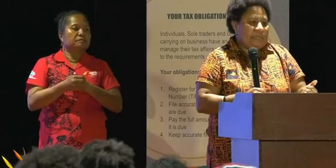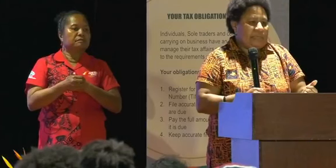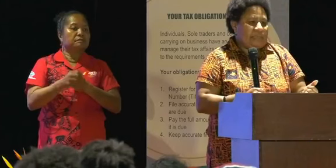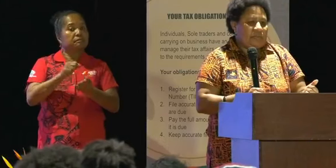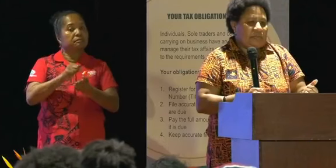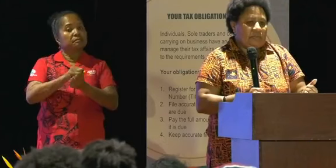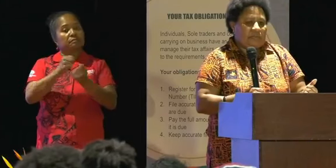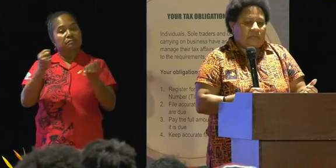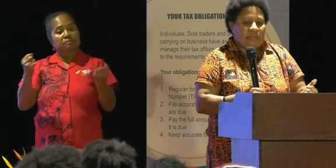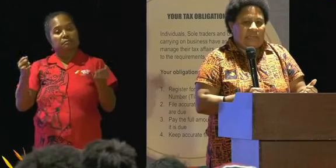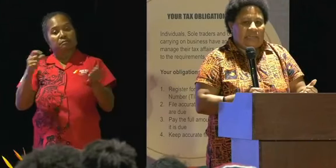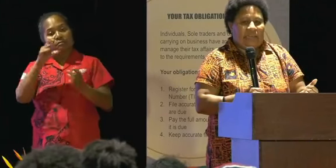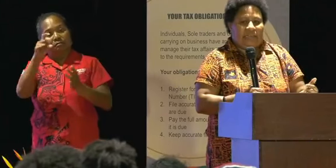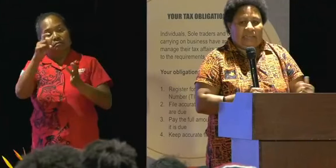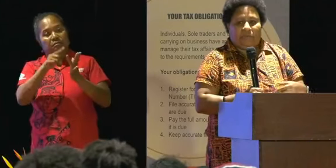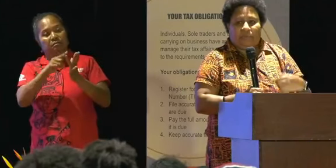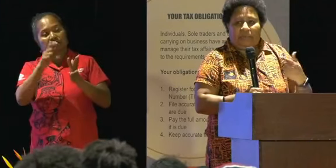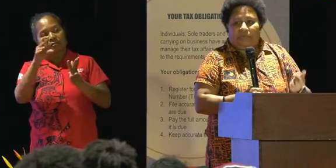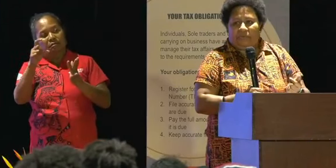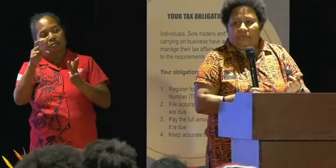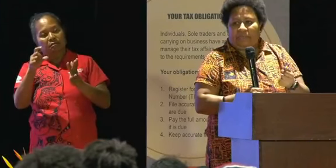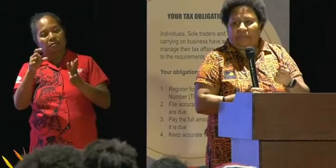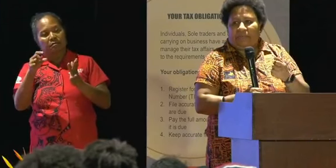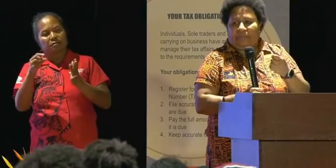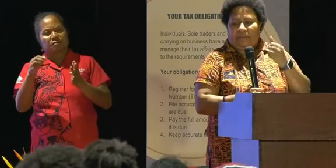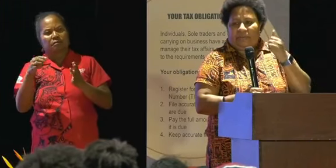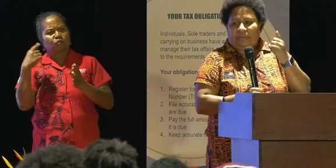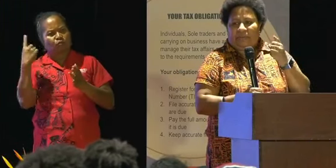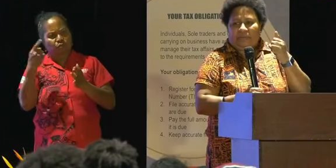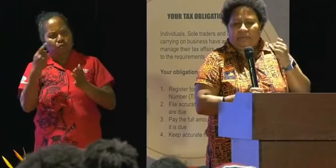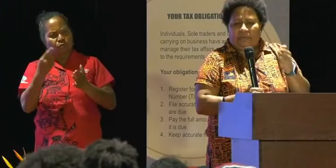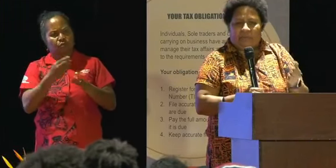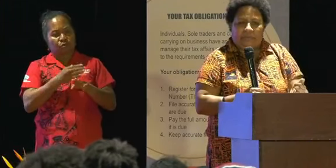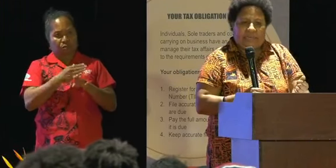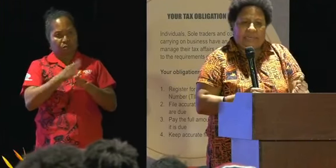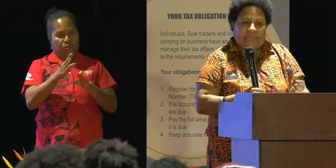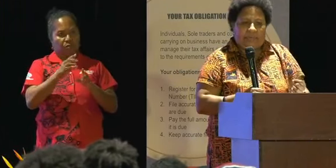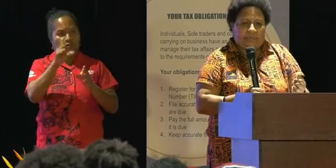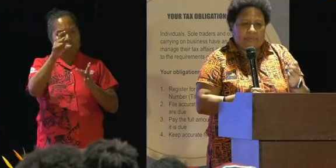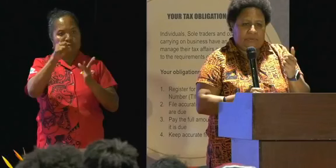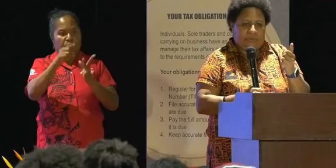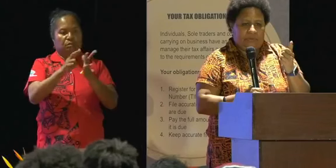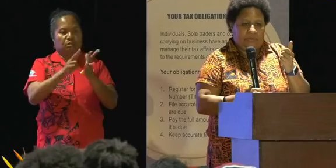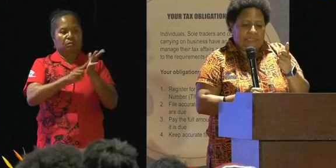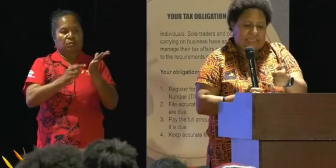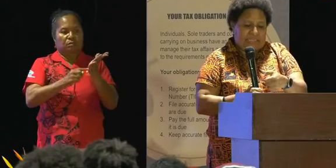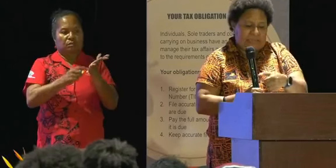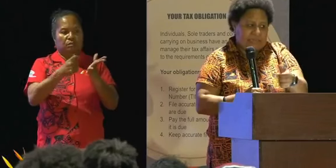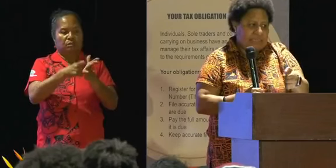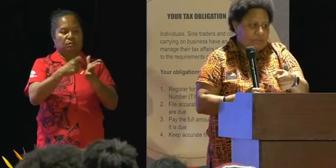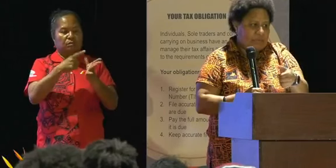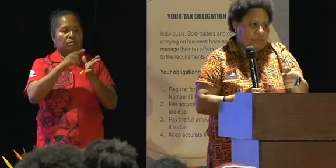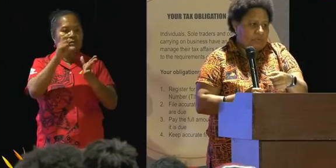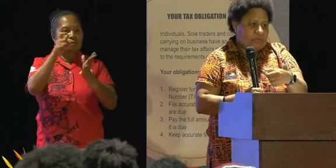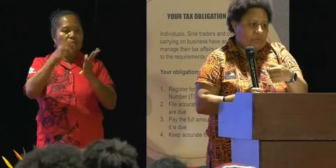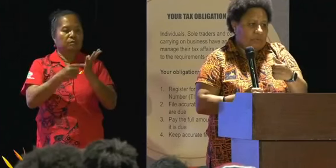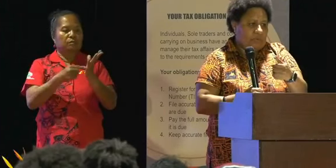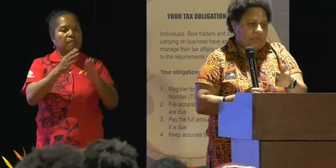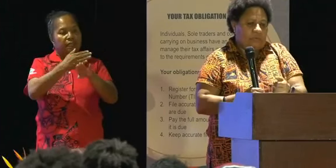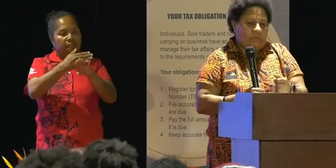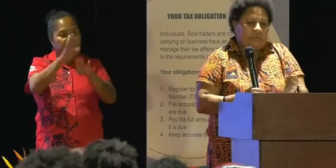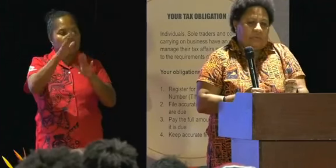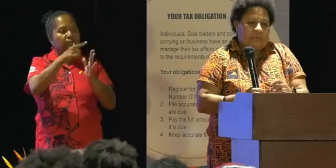of compliance so line like give you a contract all about download one app lo scan him code